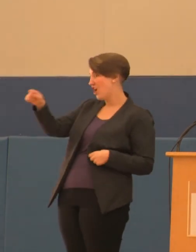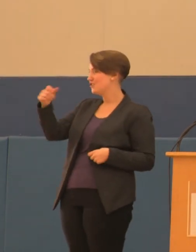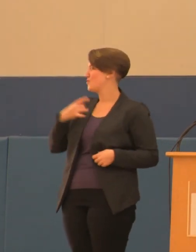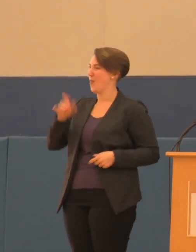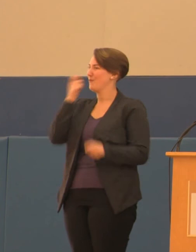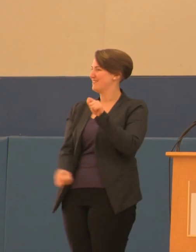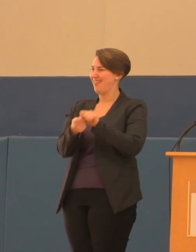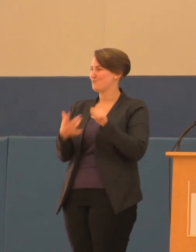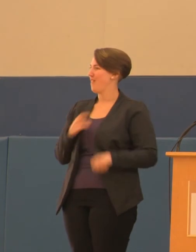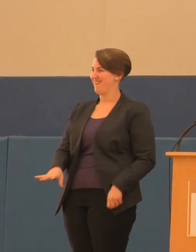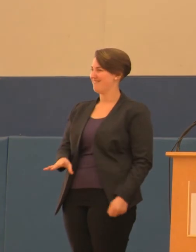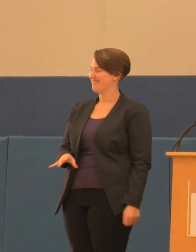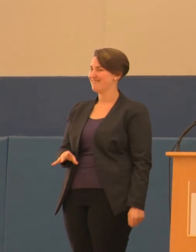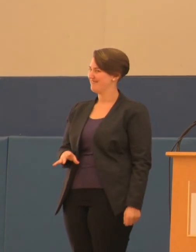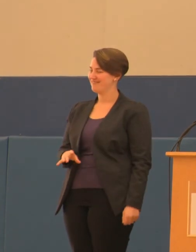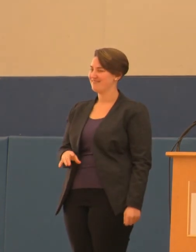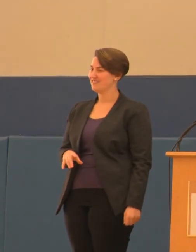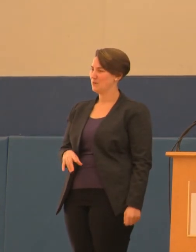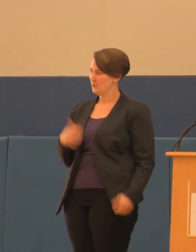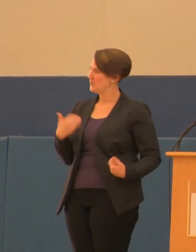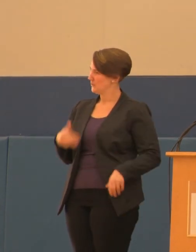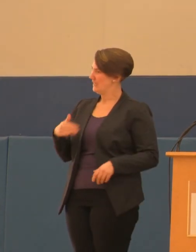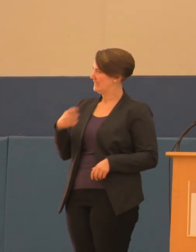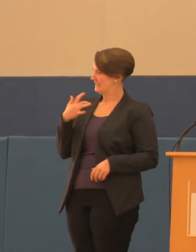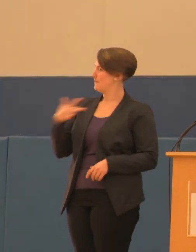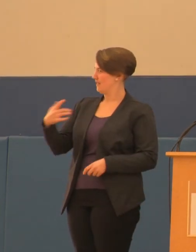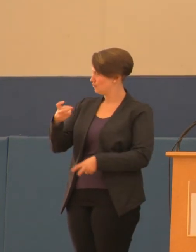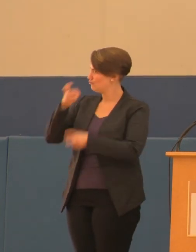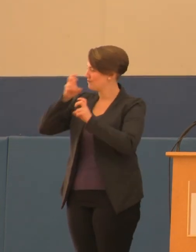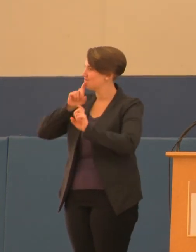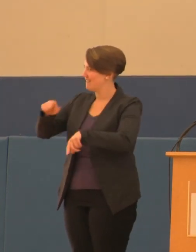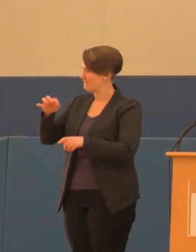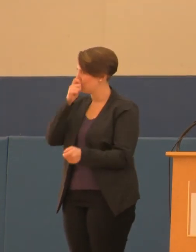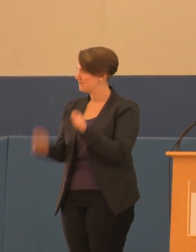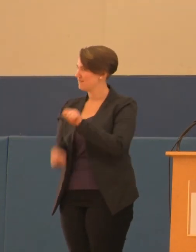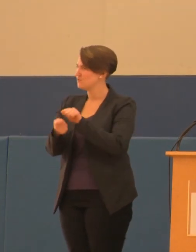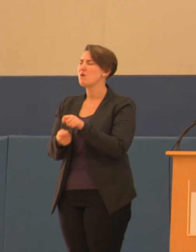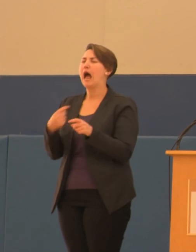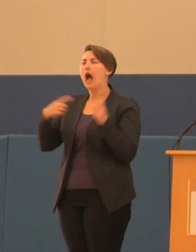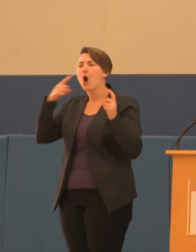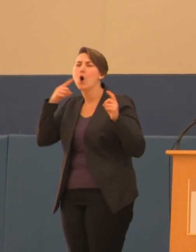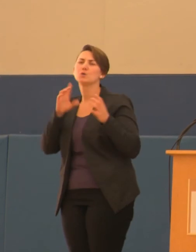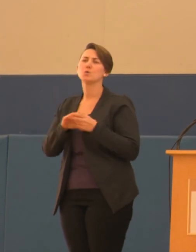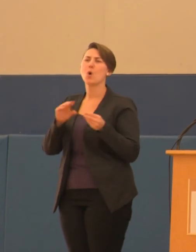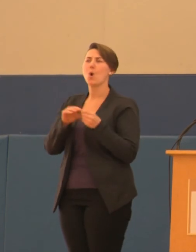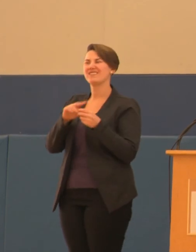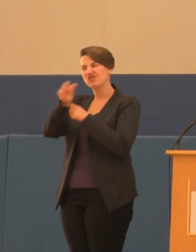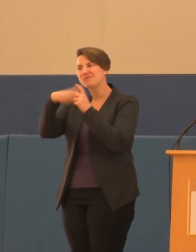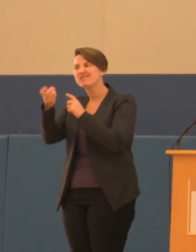retaliation. They do not. They're very hard on it. So all those stories I heard this morning about I'm going to be punished,